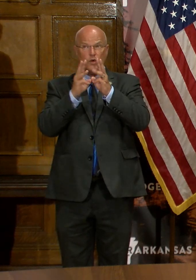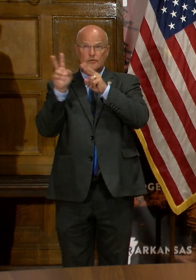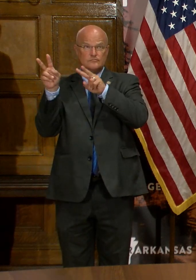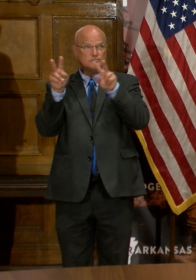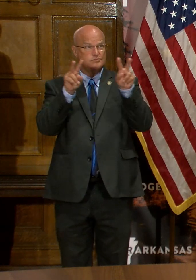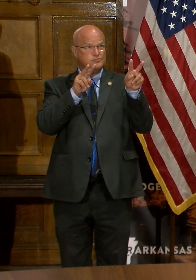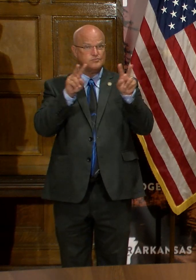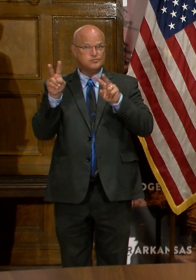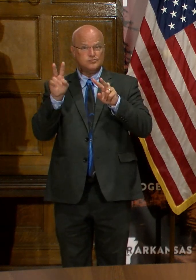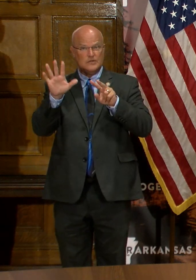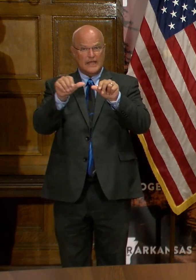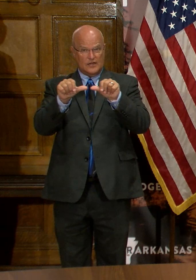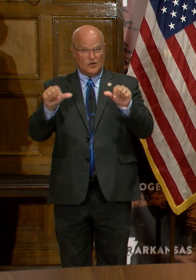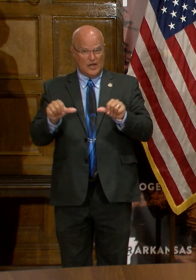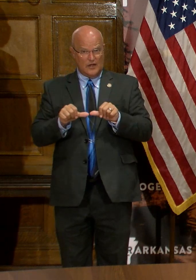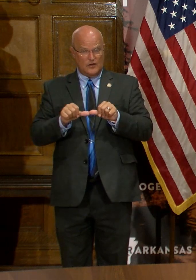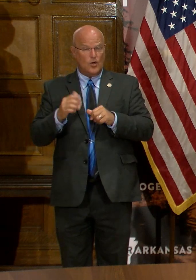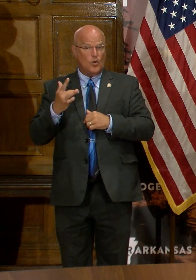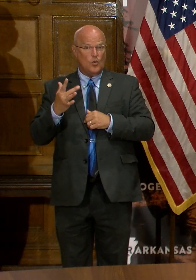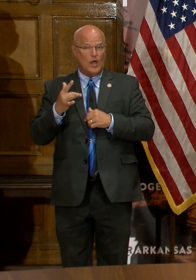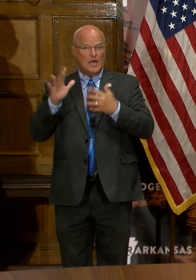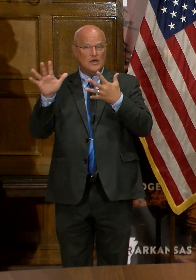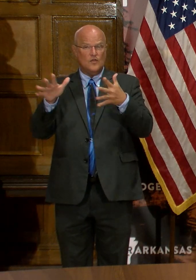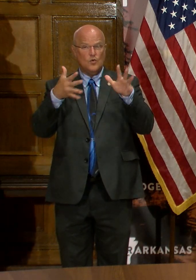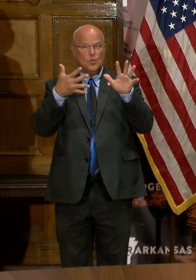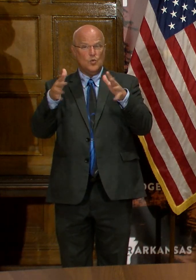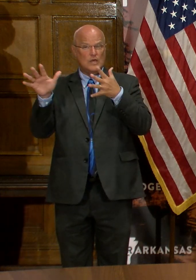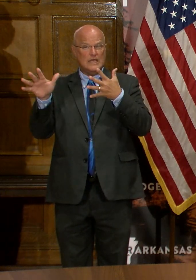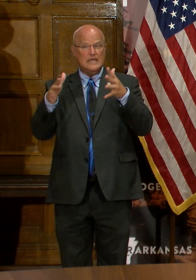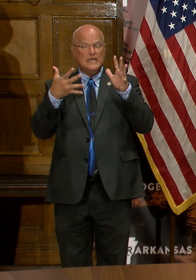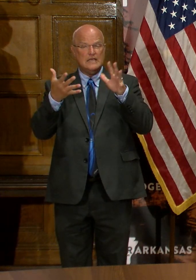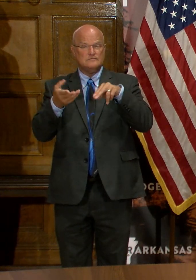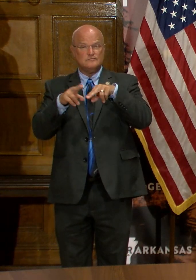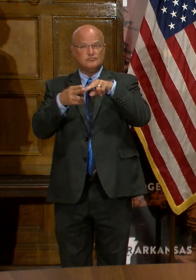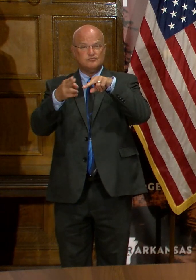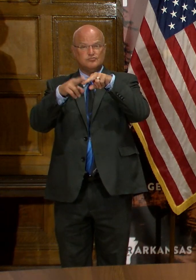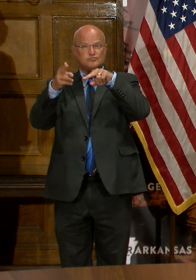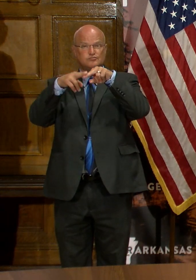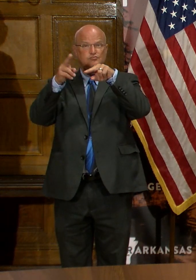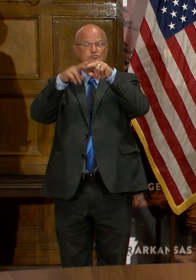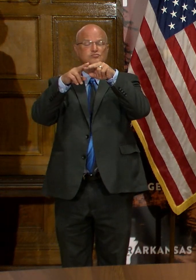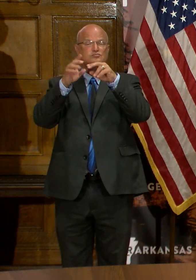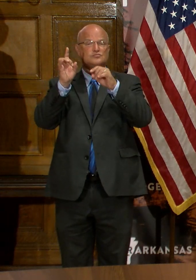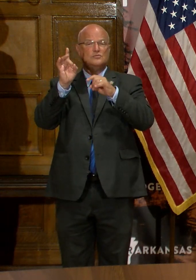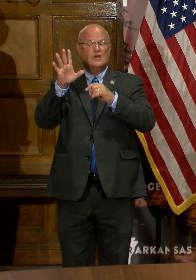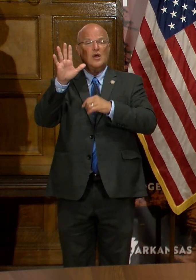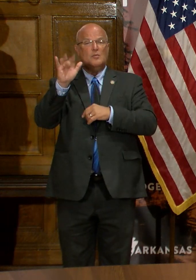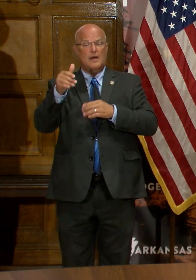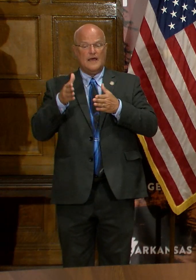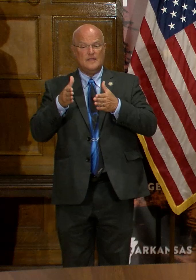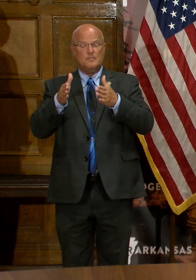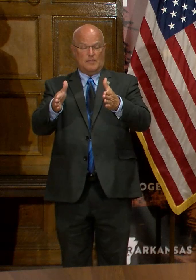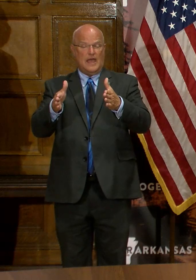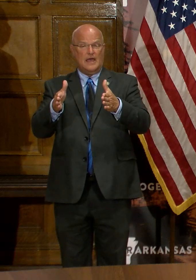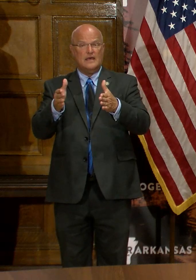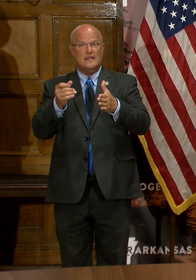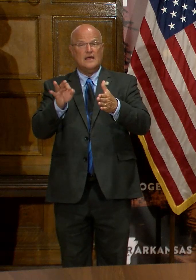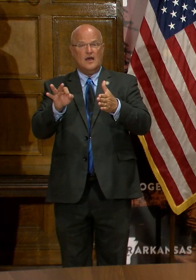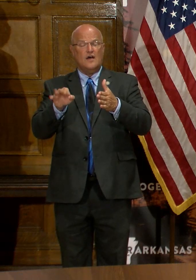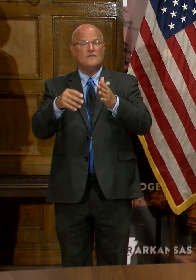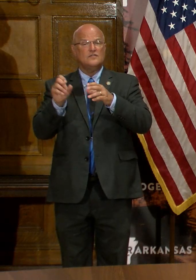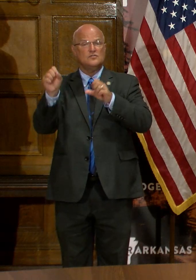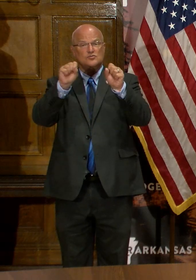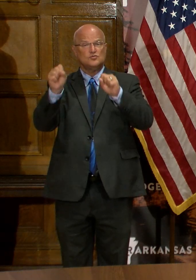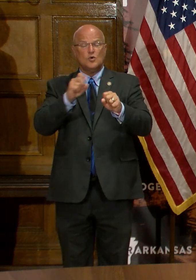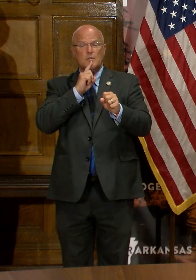around them in their area, because the wind speeds will be determined by the path that the